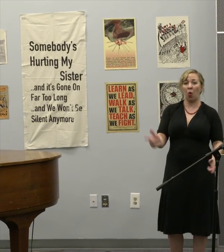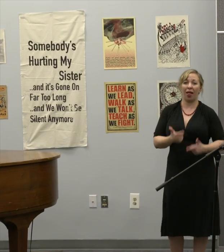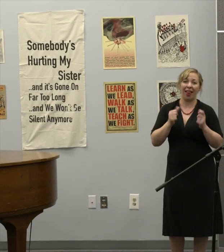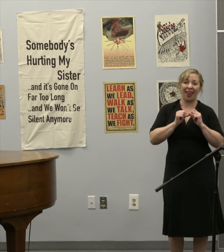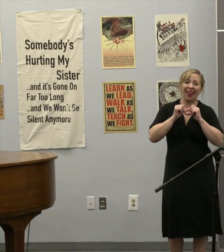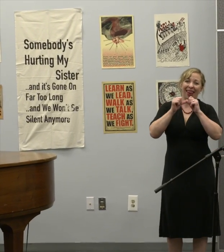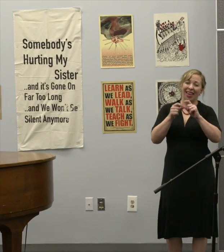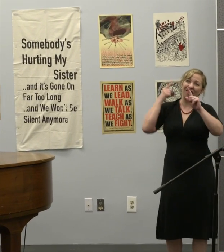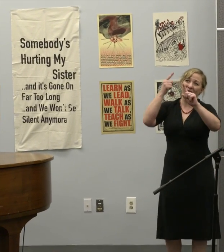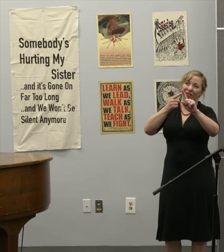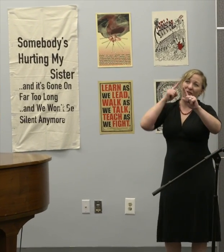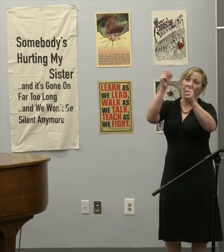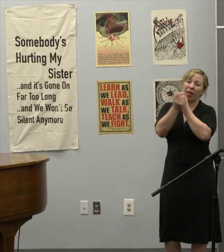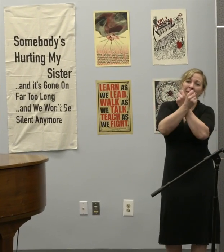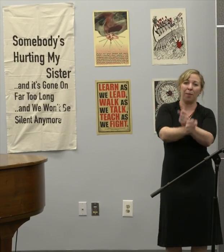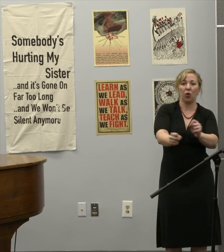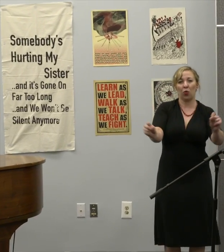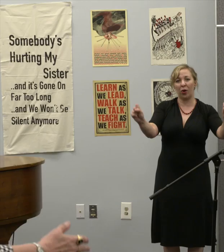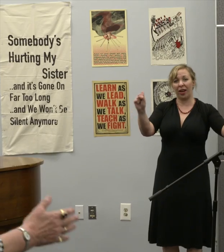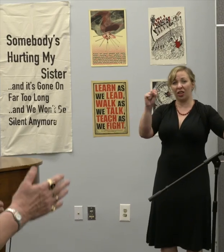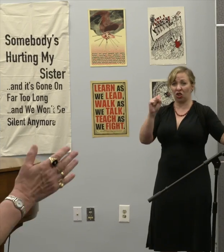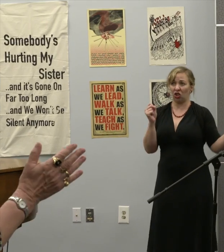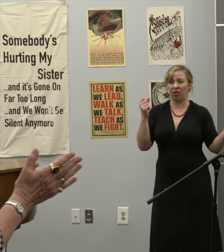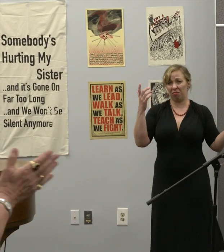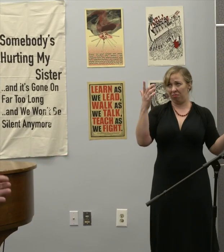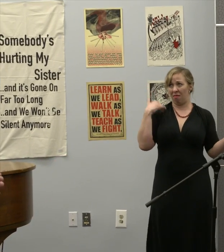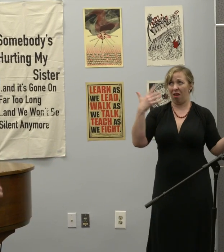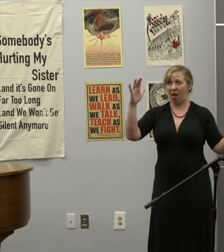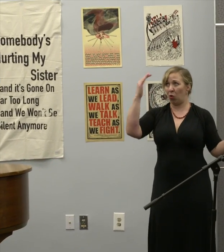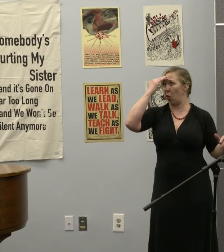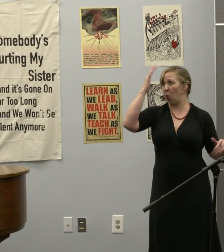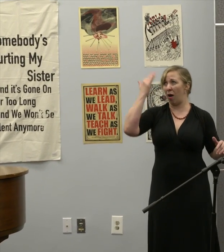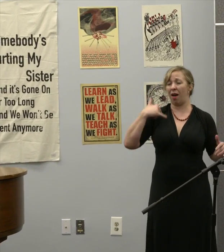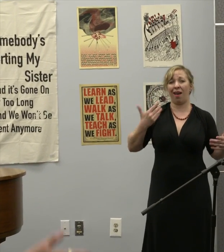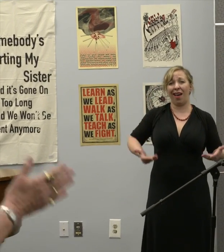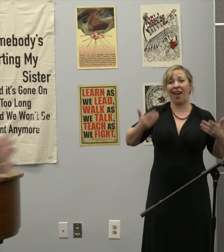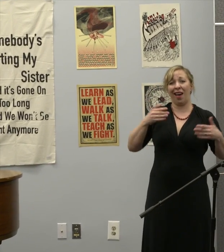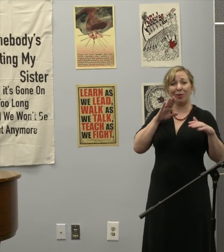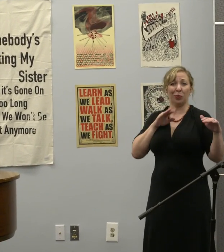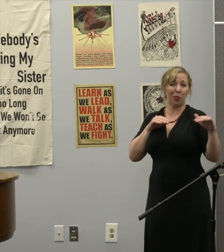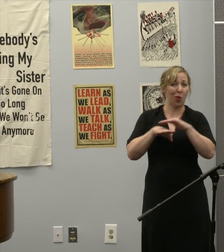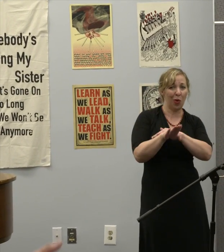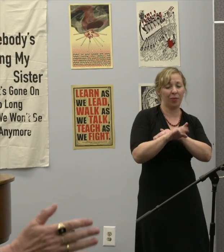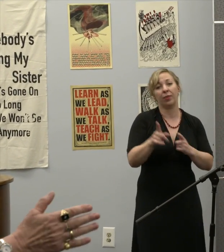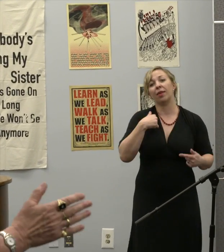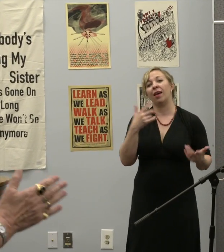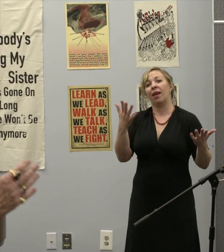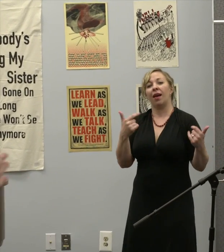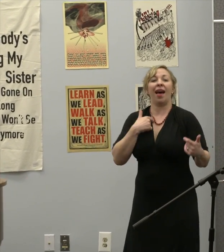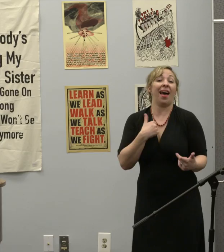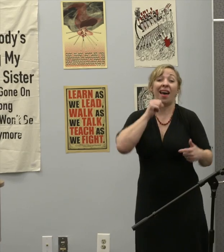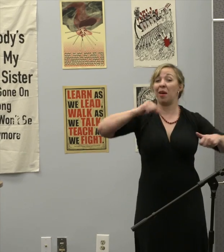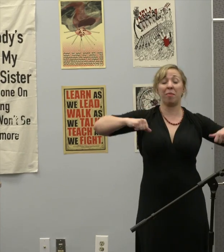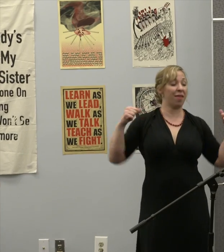for liberation, 'cause I know why I'm. Sing it from your heart now. I